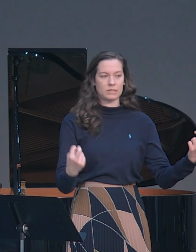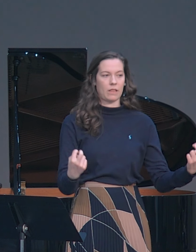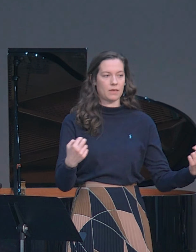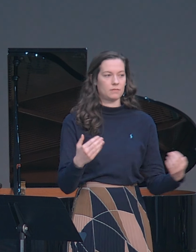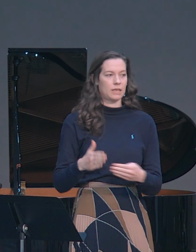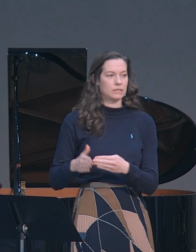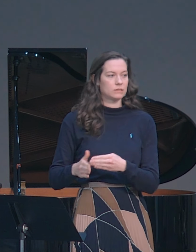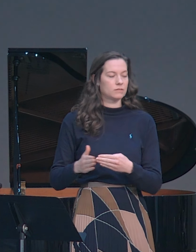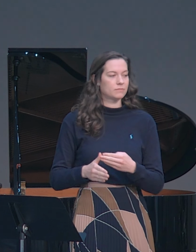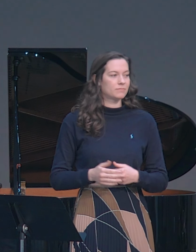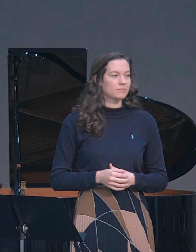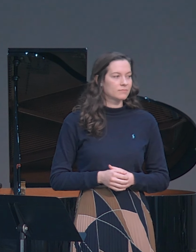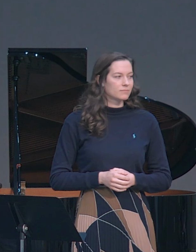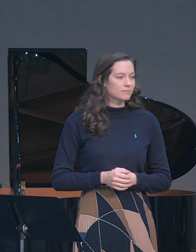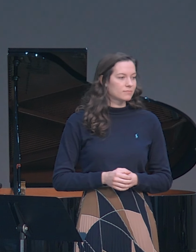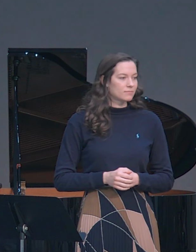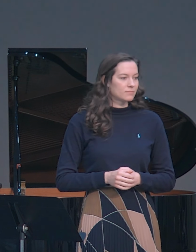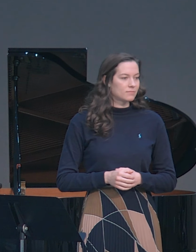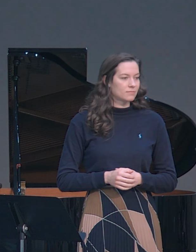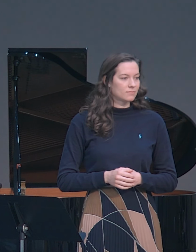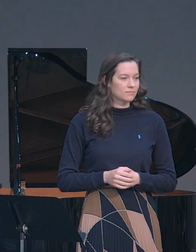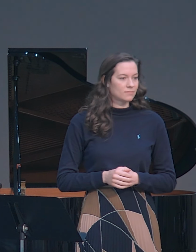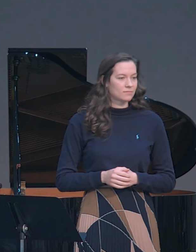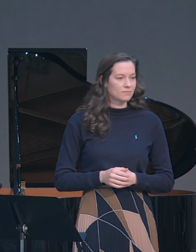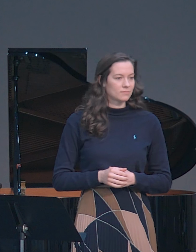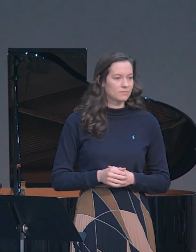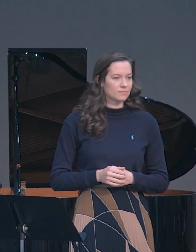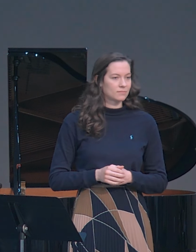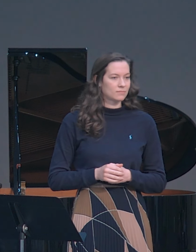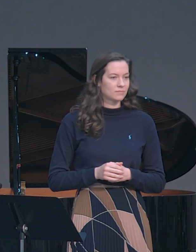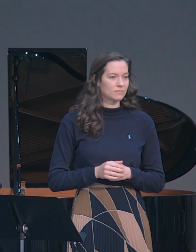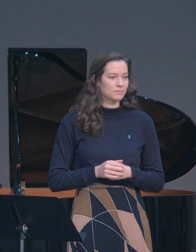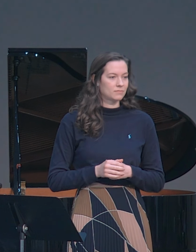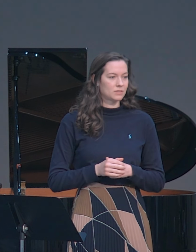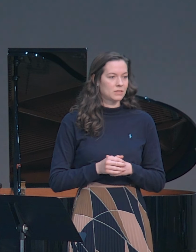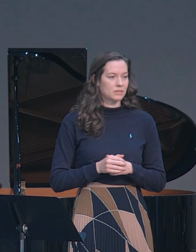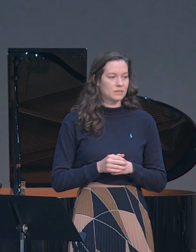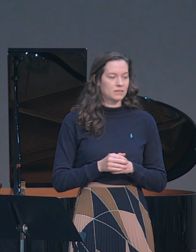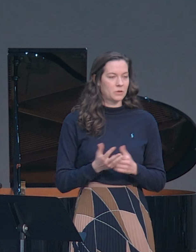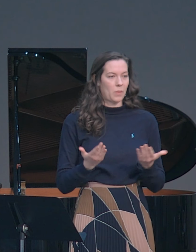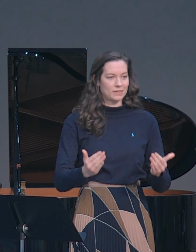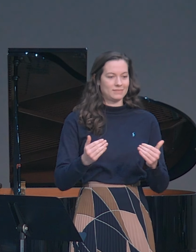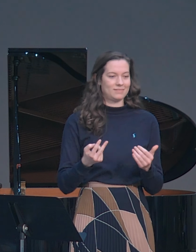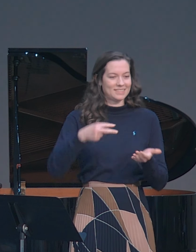week. Please stand with me this morning as we prepare to worship the Lord.